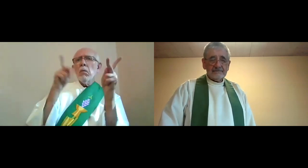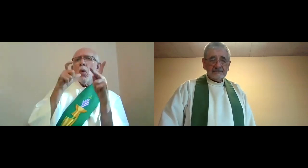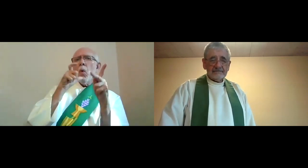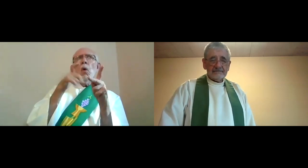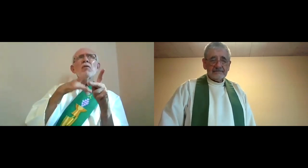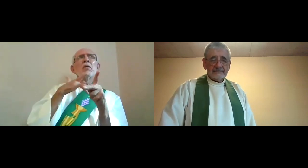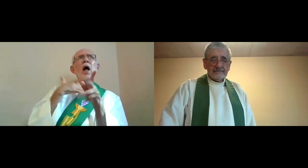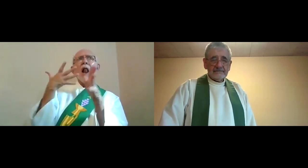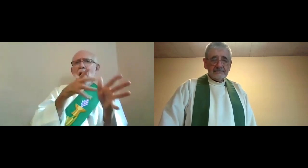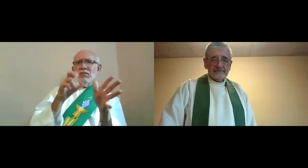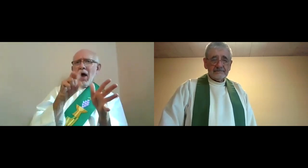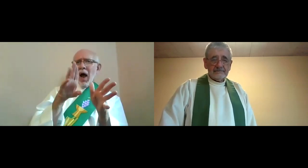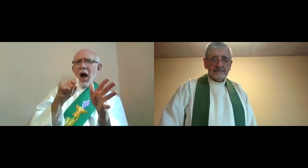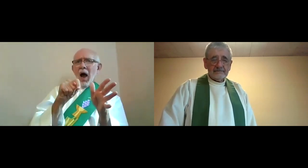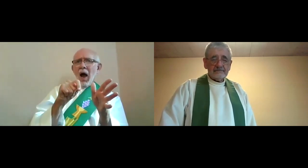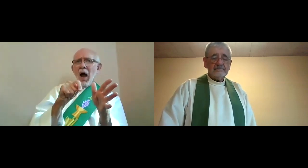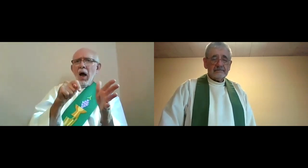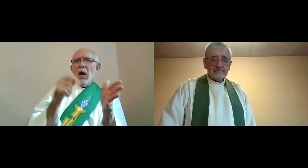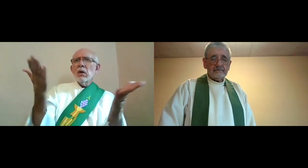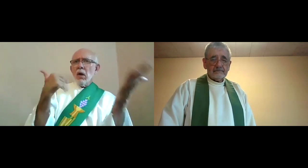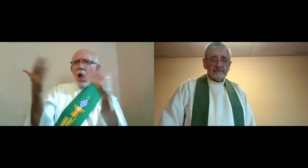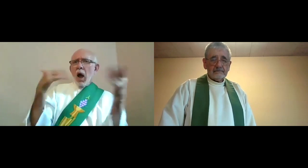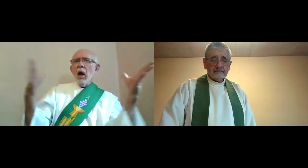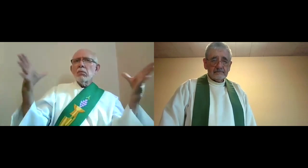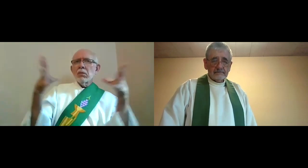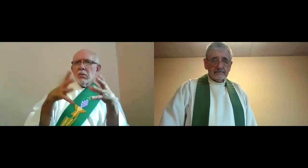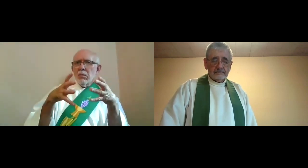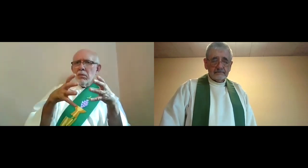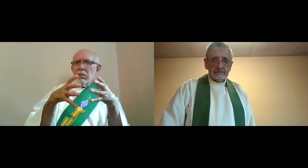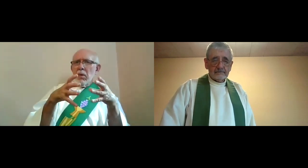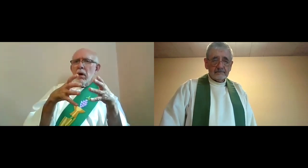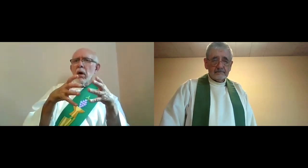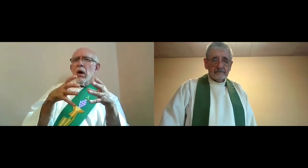and supporting those who have been marginalized,